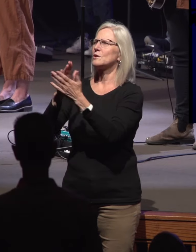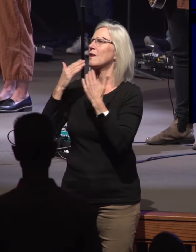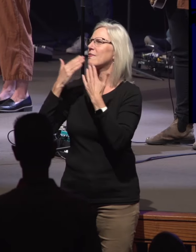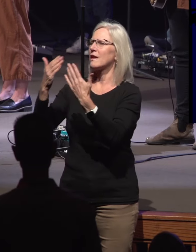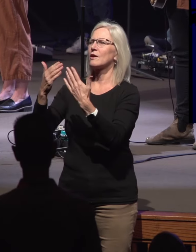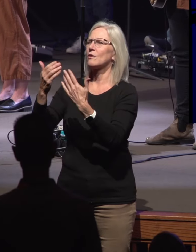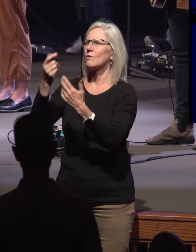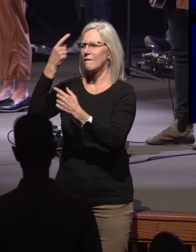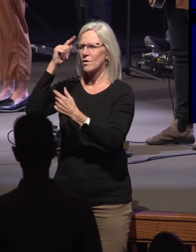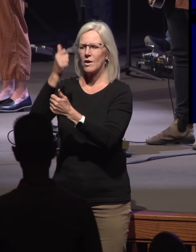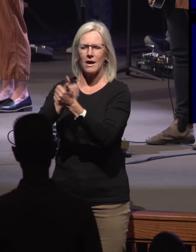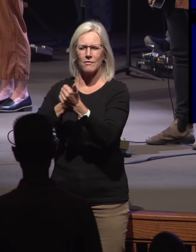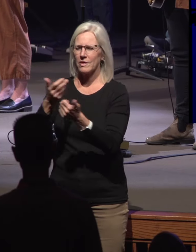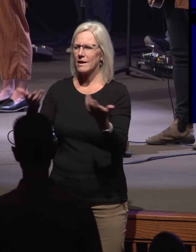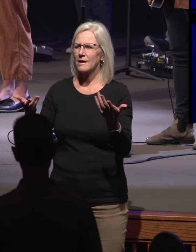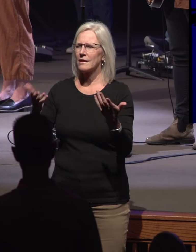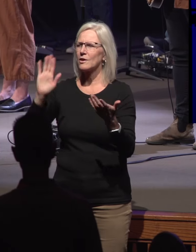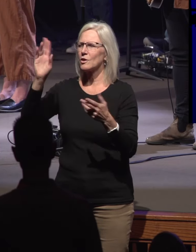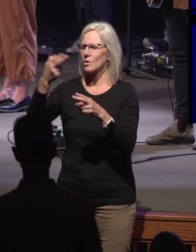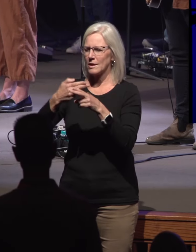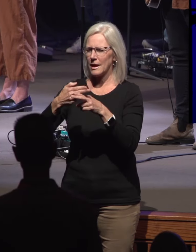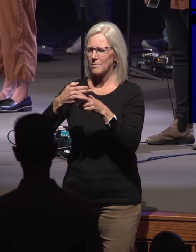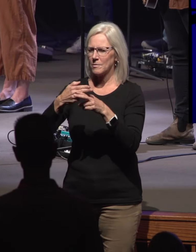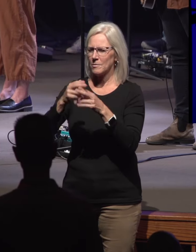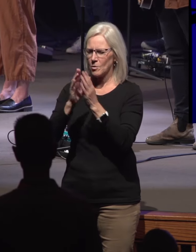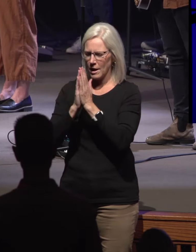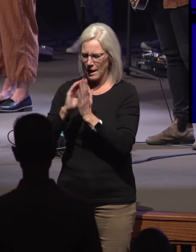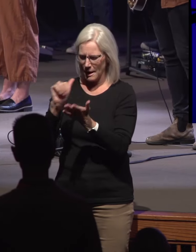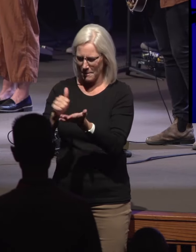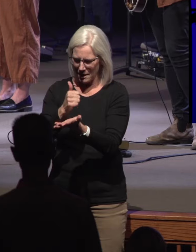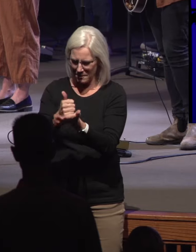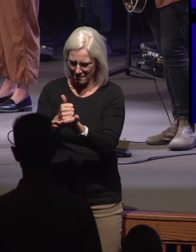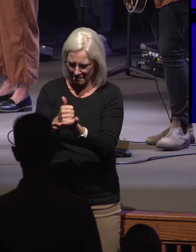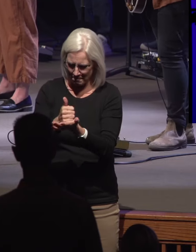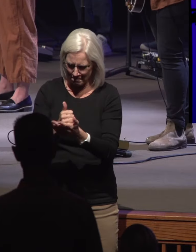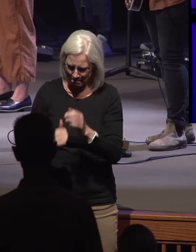things. It's in your name we pray.